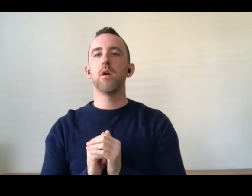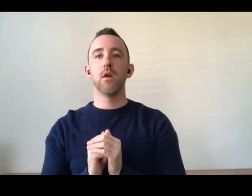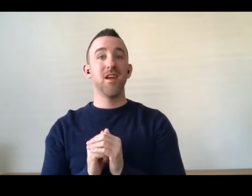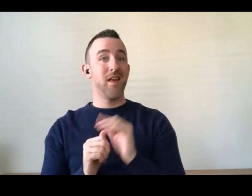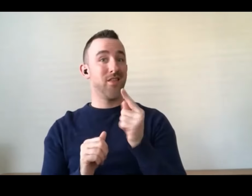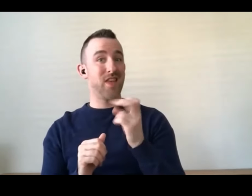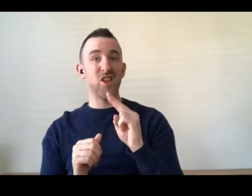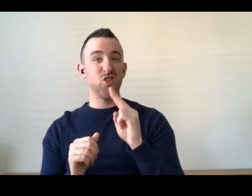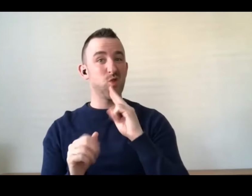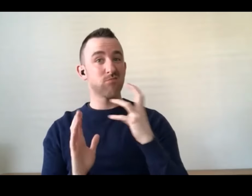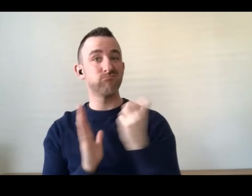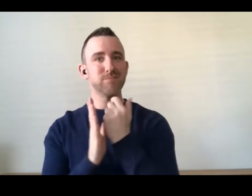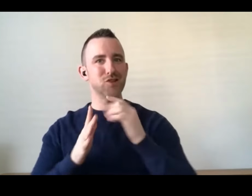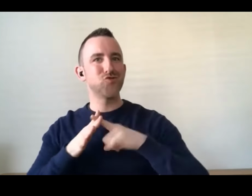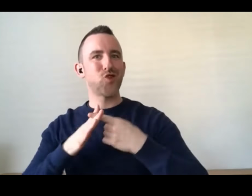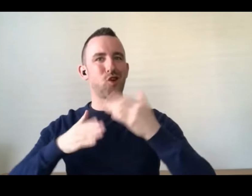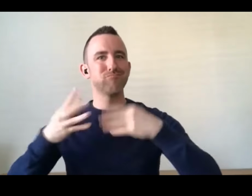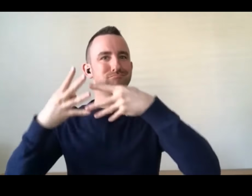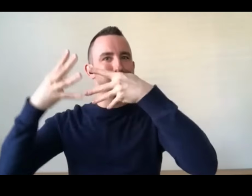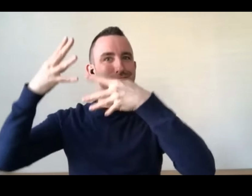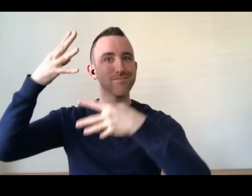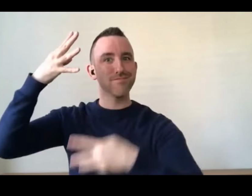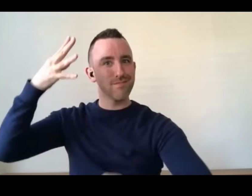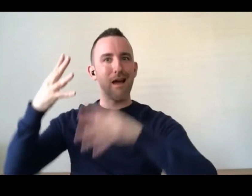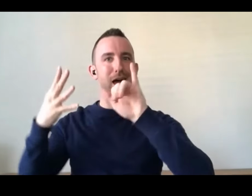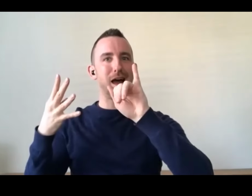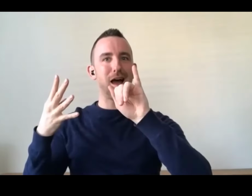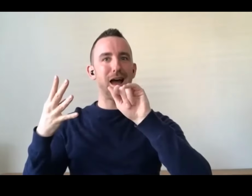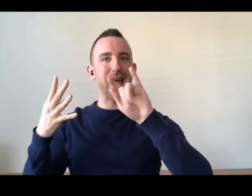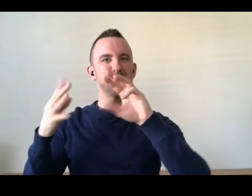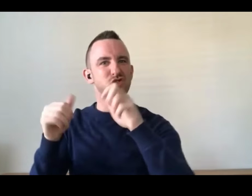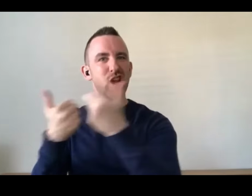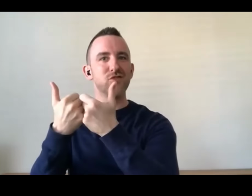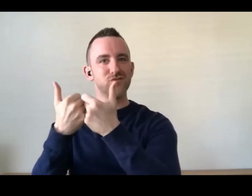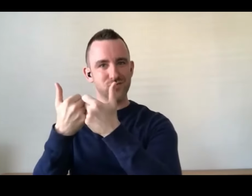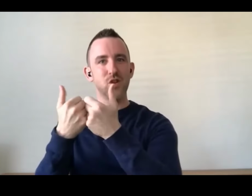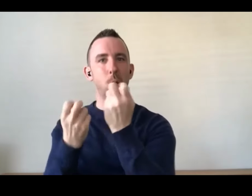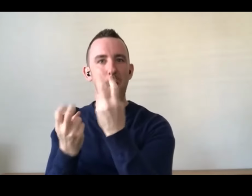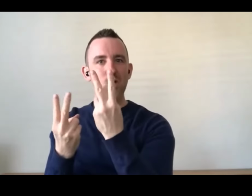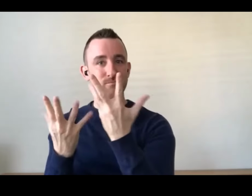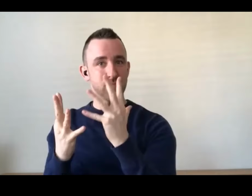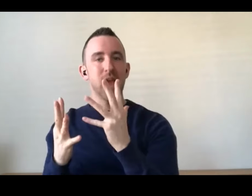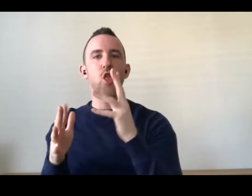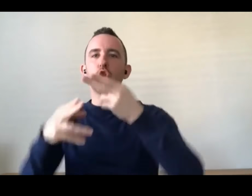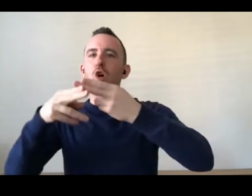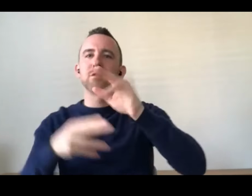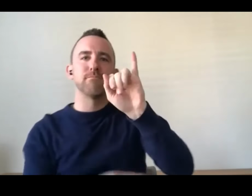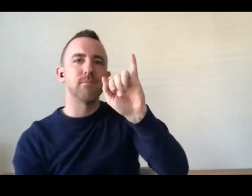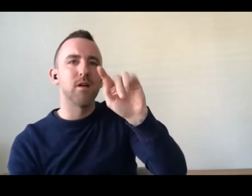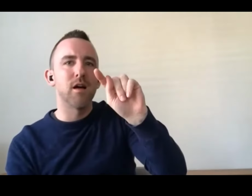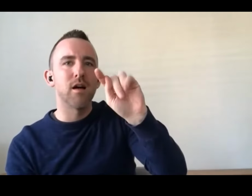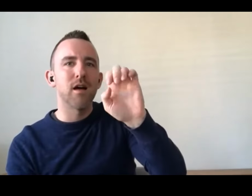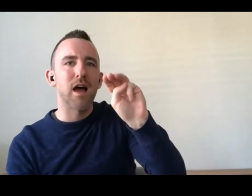hunt. And that's when a list of challenges are posted. And those are called items.